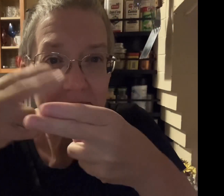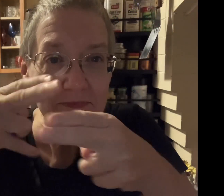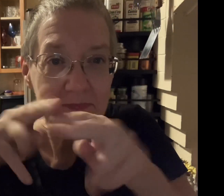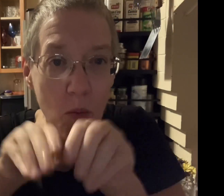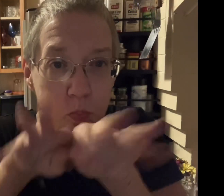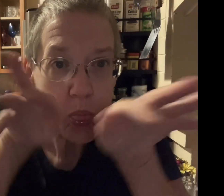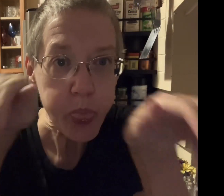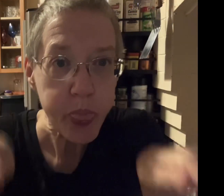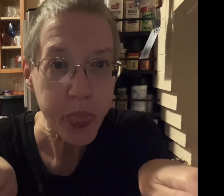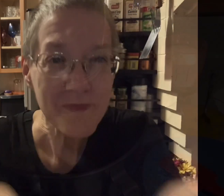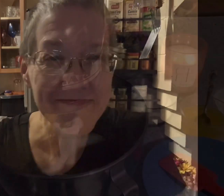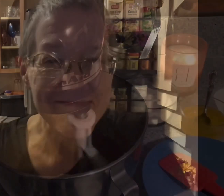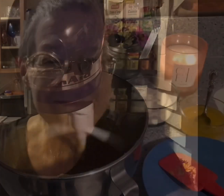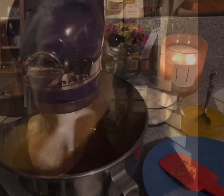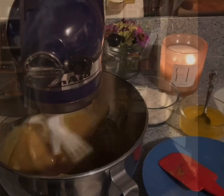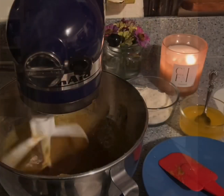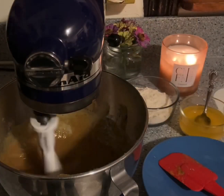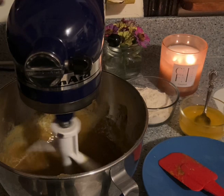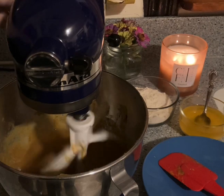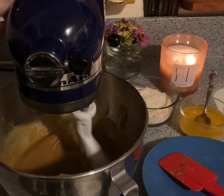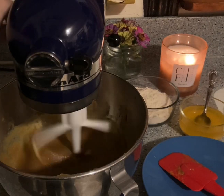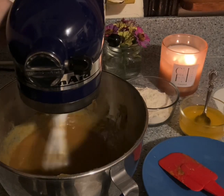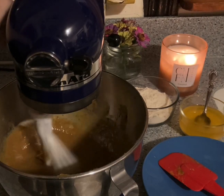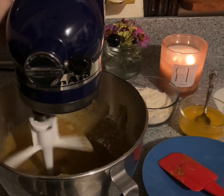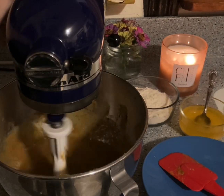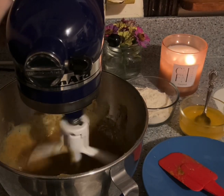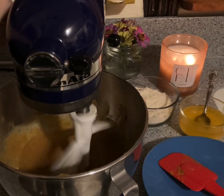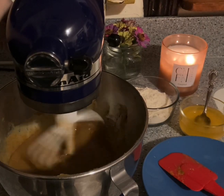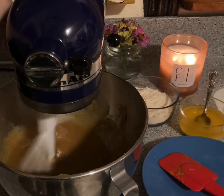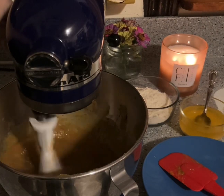Now start slow because you don't want the eggs to slosh out.